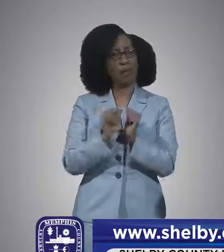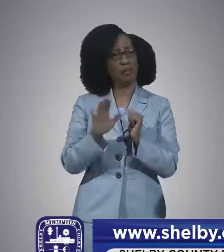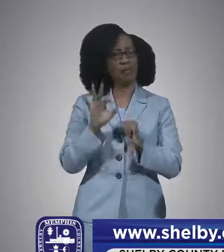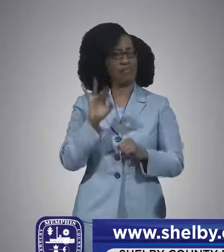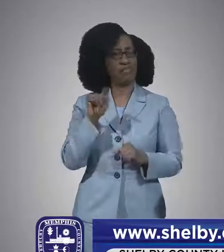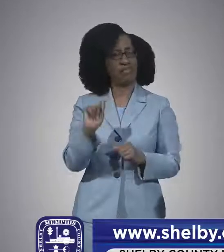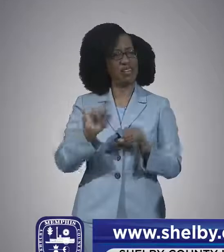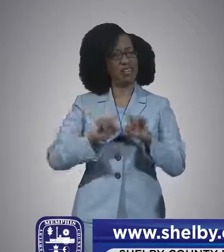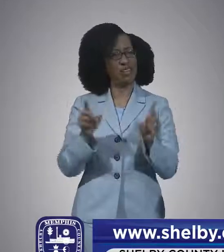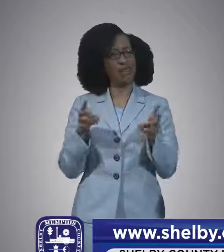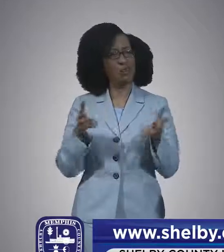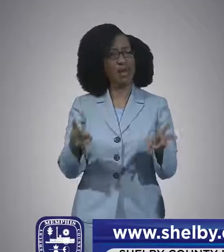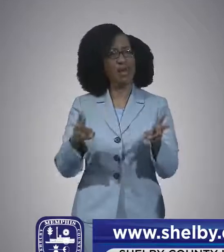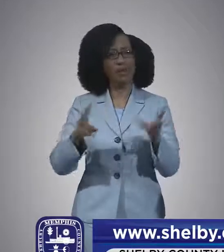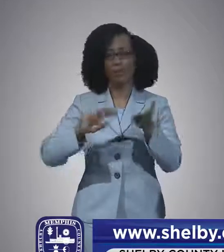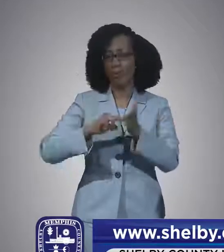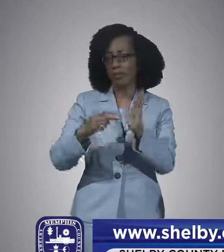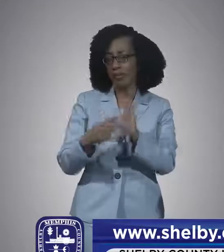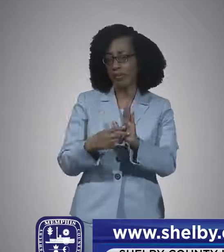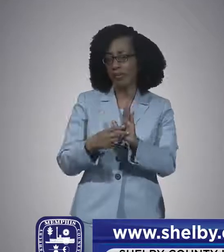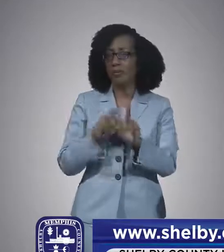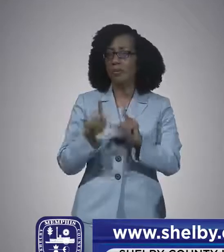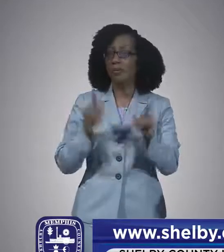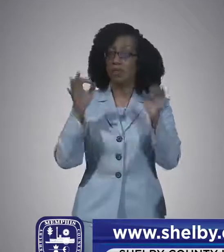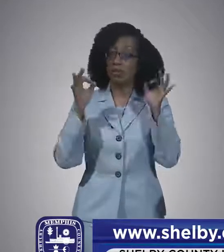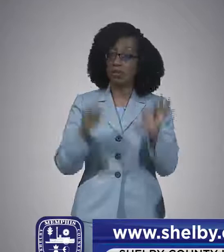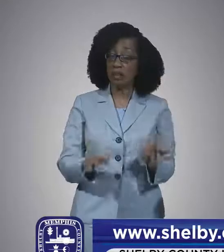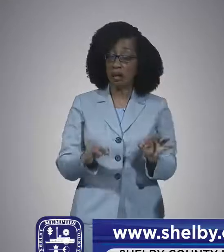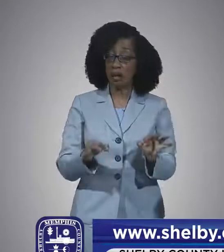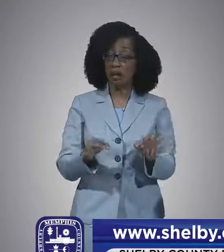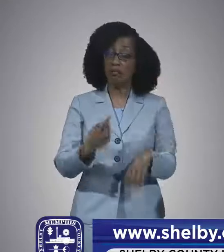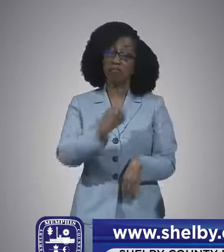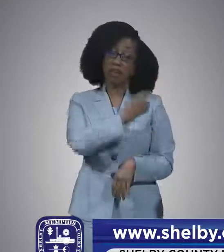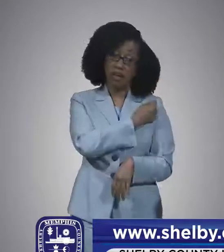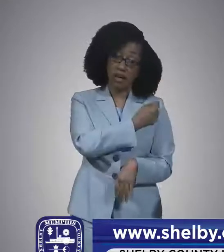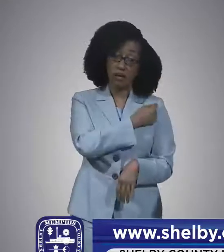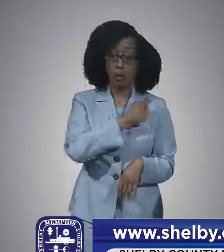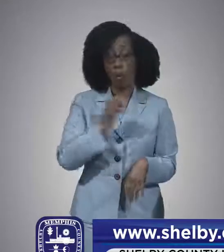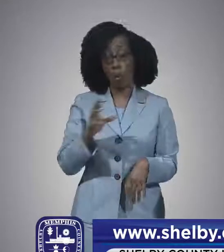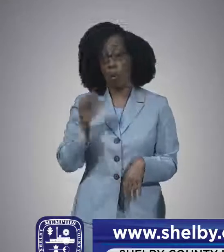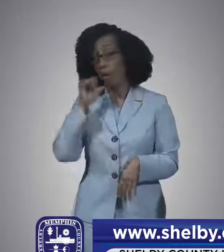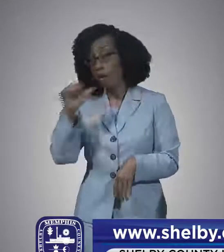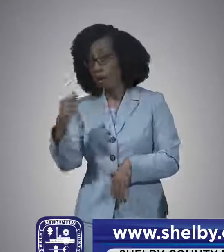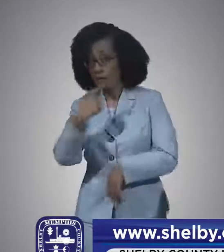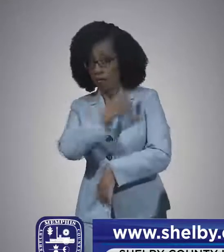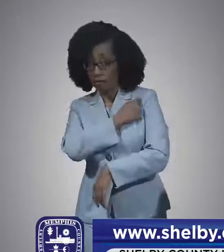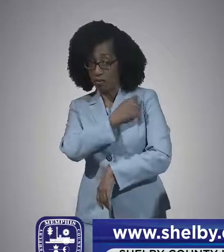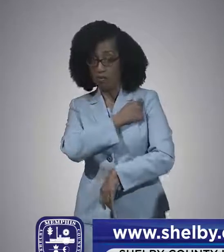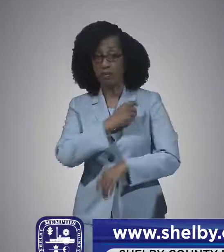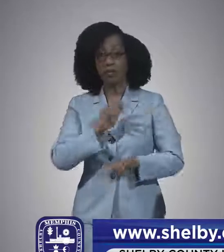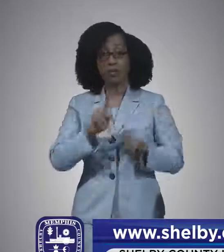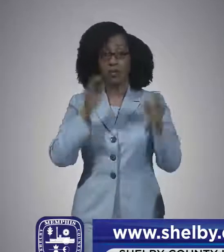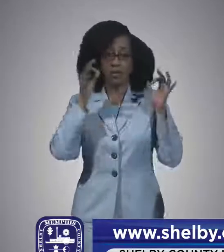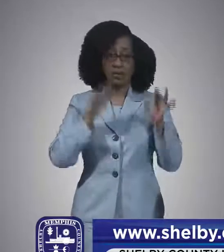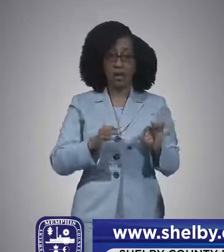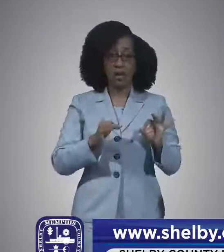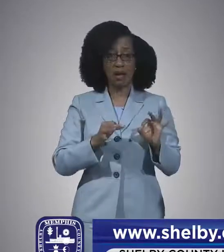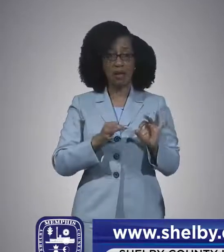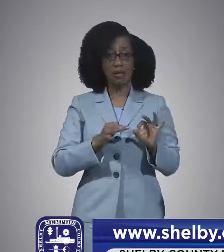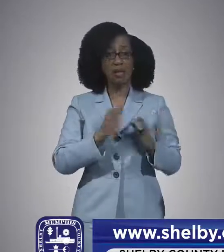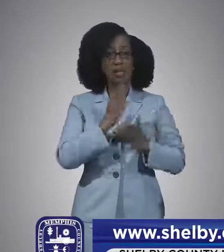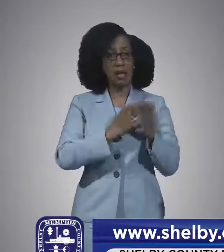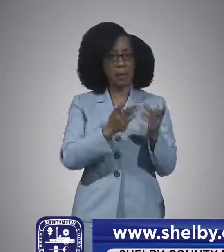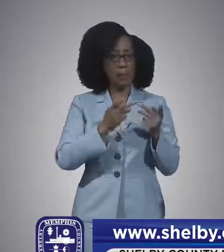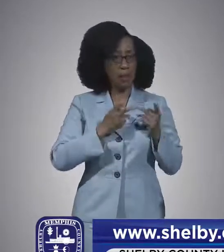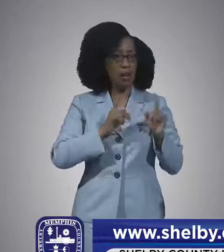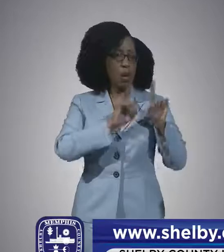They're choosing whether to get vaccinated or to remain unvaccinated. They're choosing what establishments to go to and how